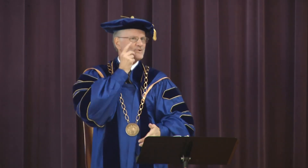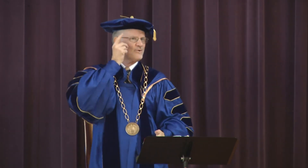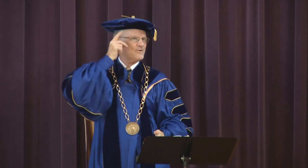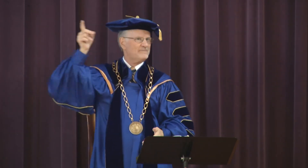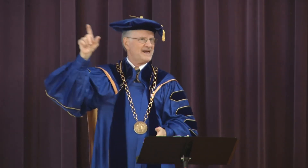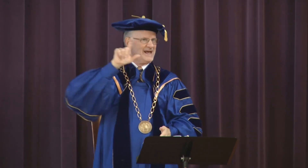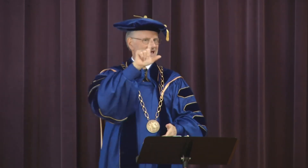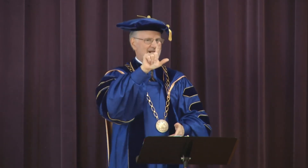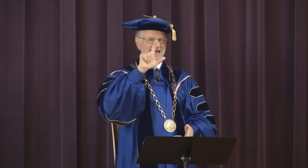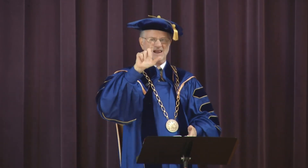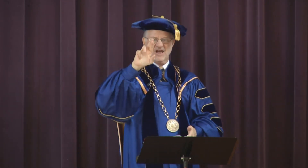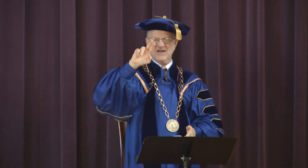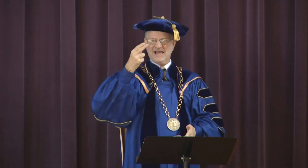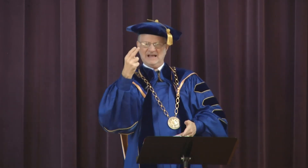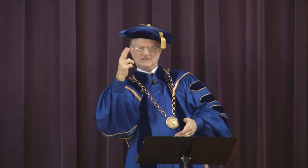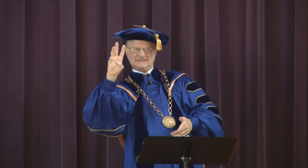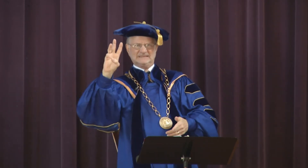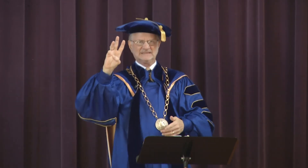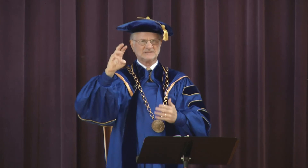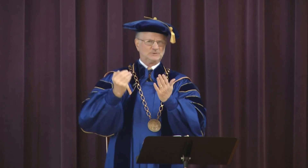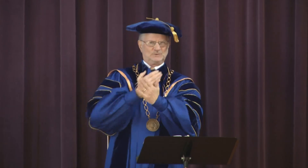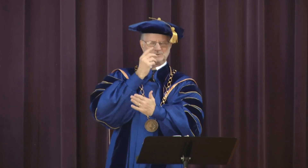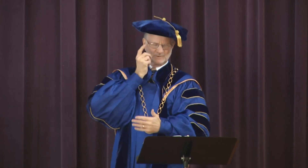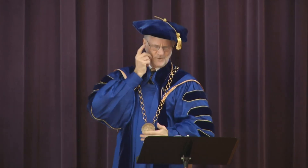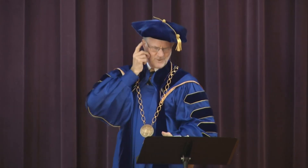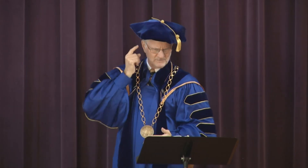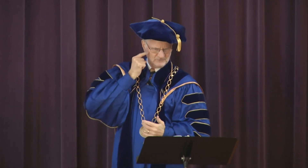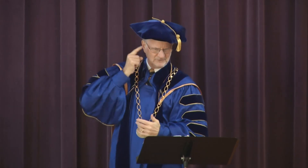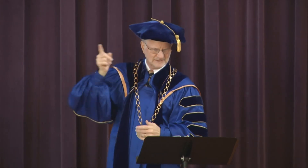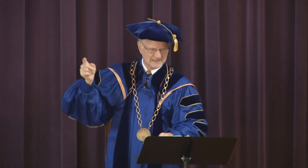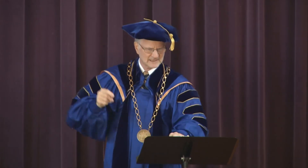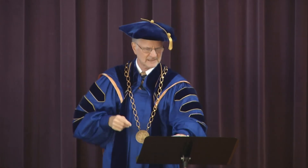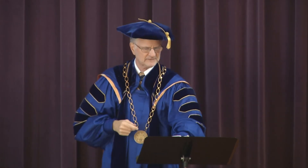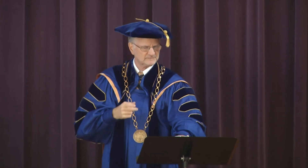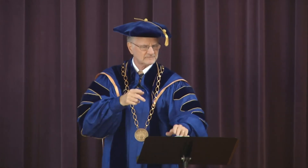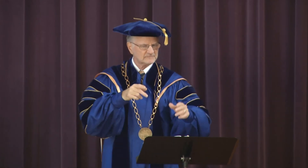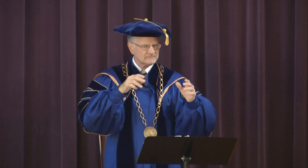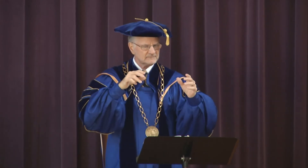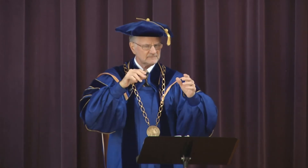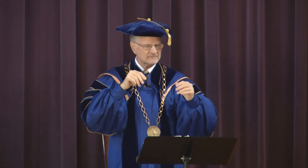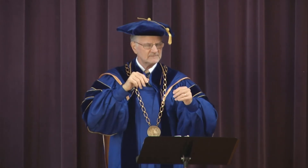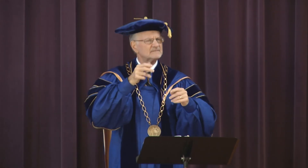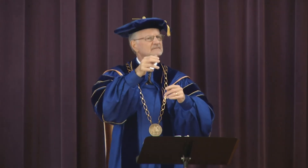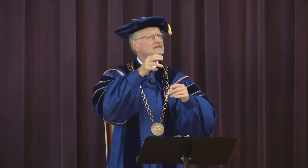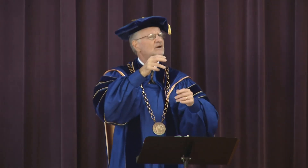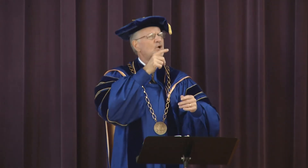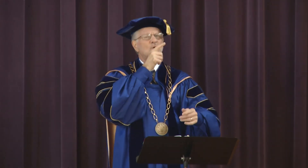And as well, there's new buildings, like our new dormitory, the LLRH6, a brand new dorm that's just been constructed.